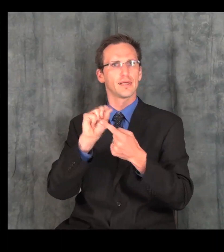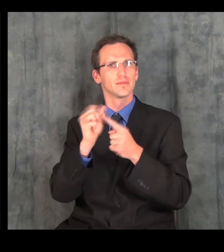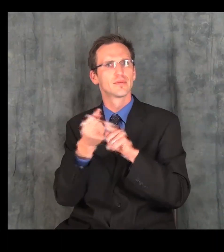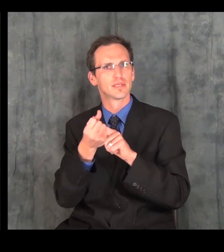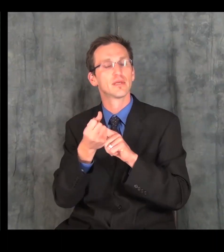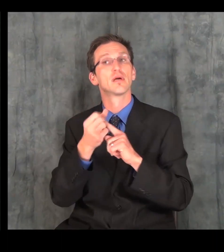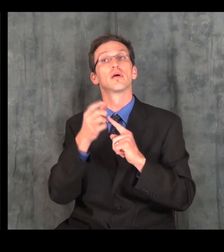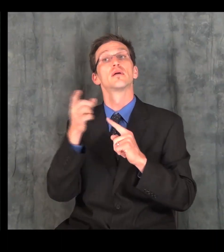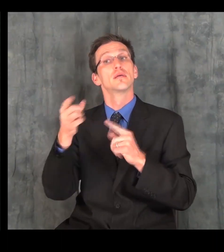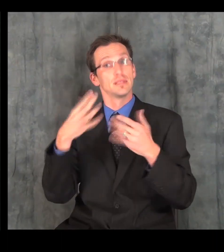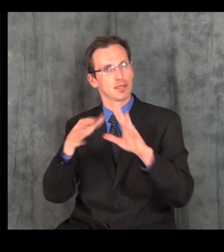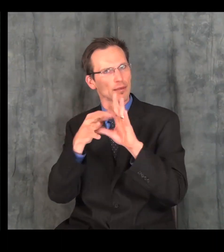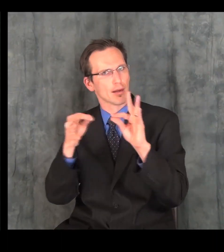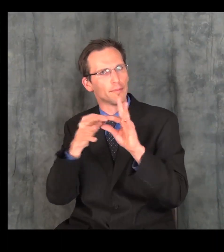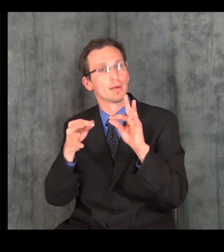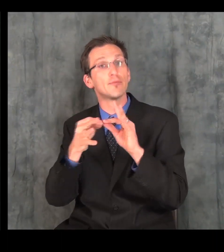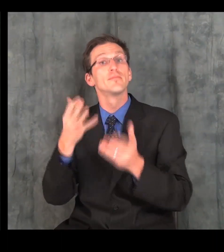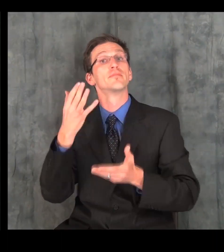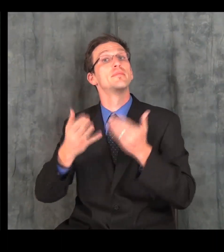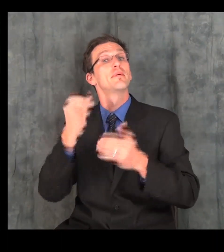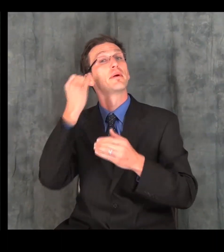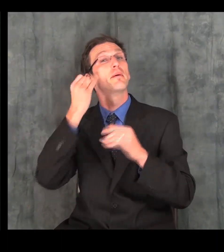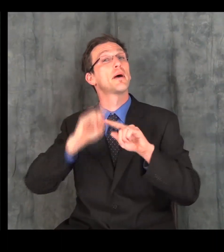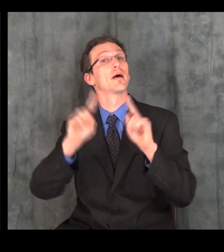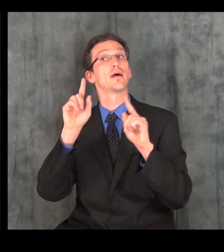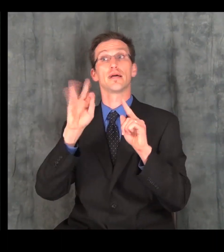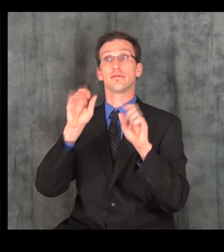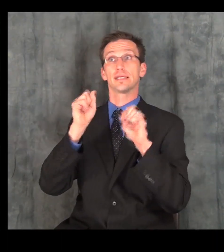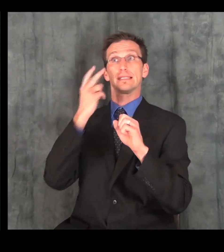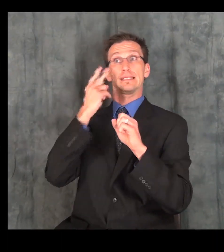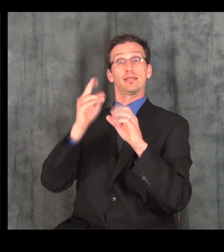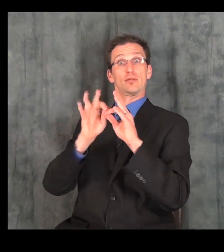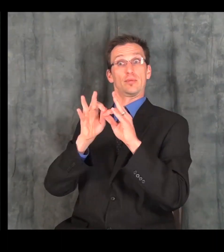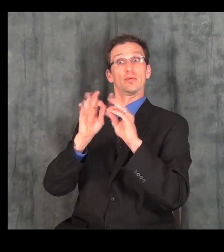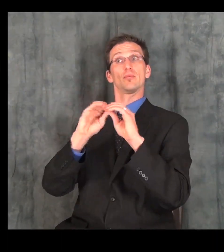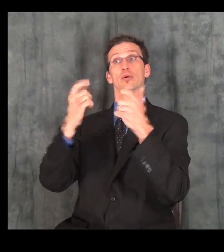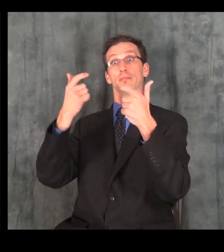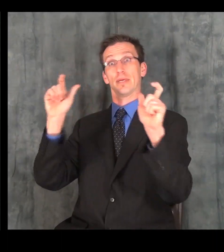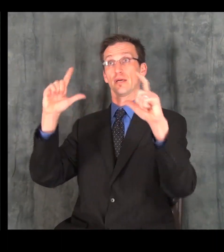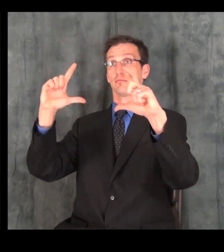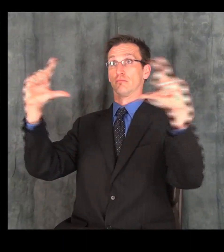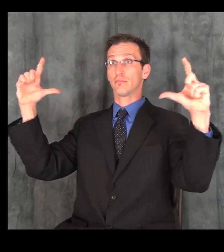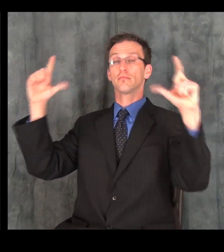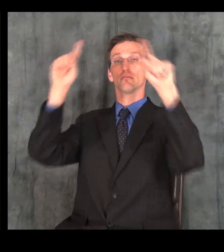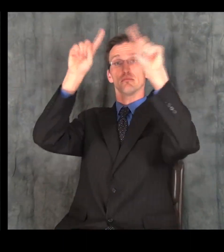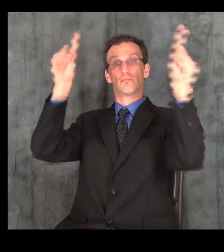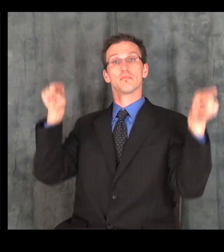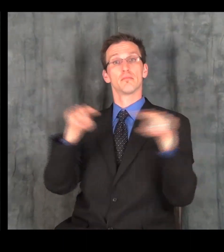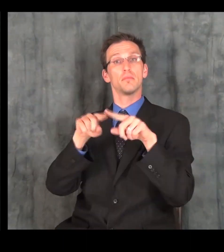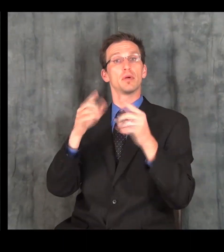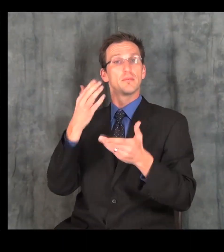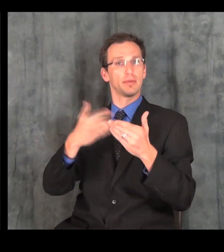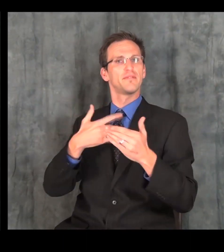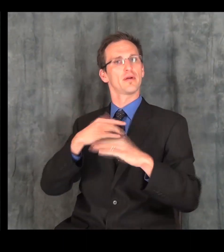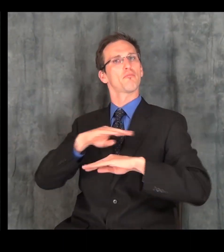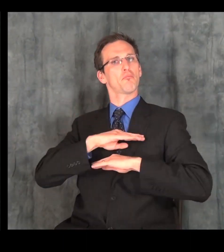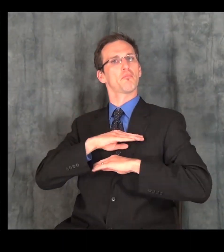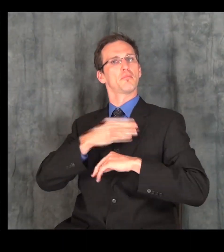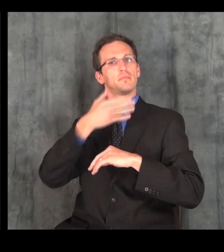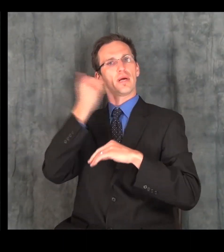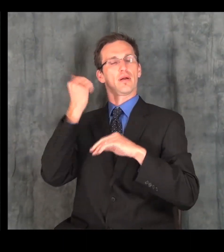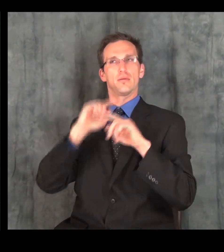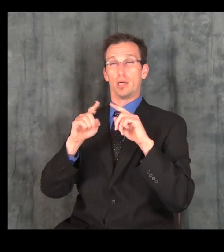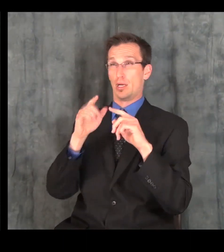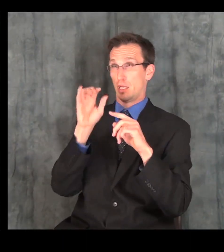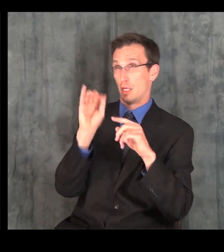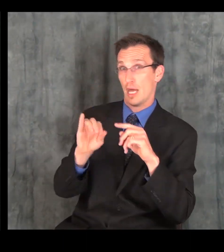it might be different if she could see the interpreter on a bigger screen, but just the conditions that she was